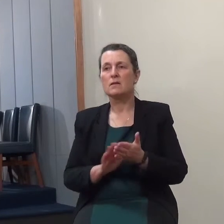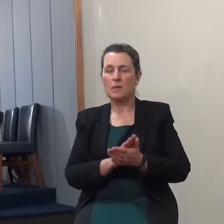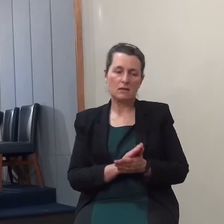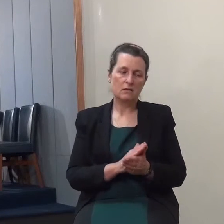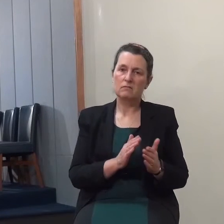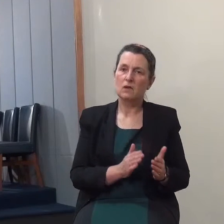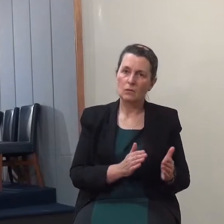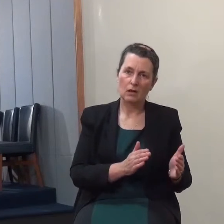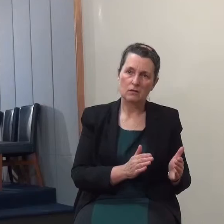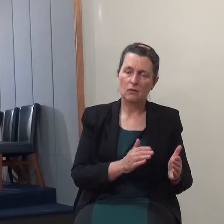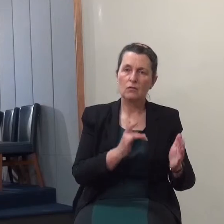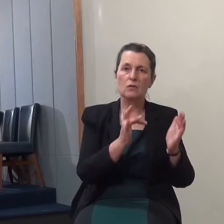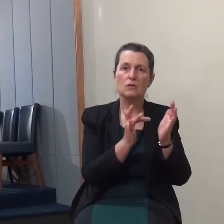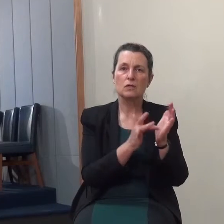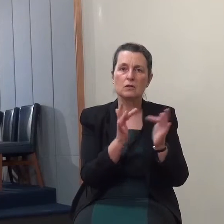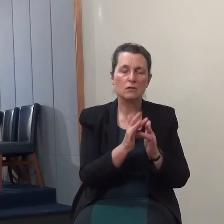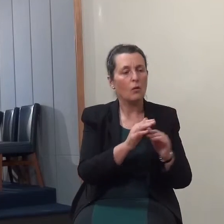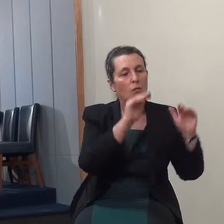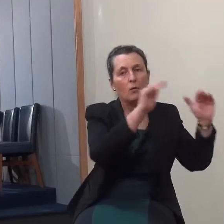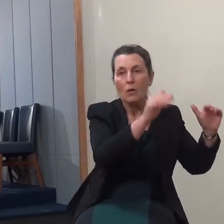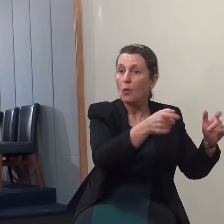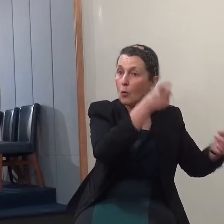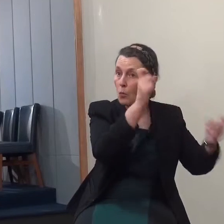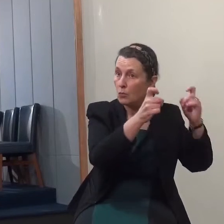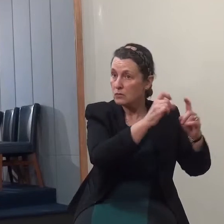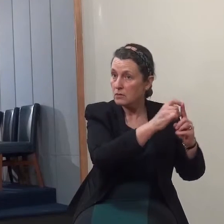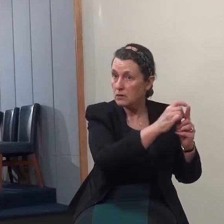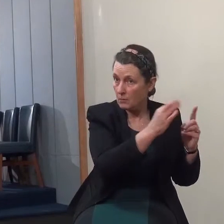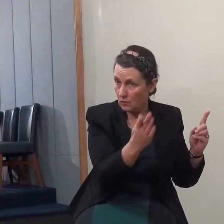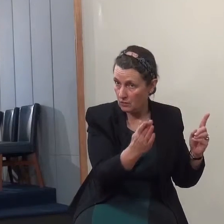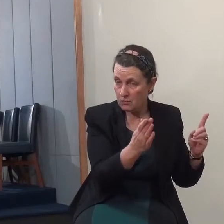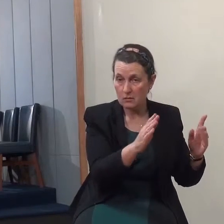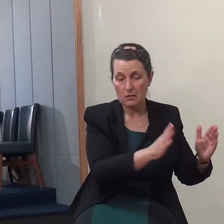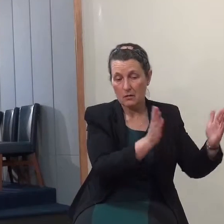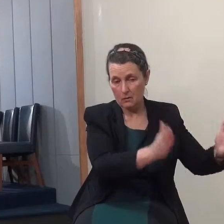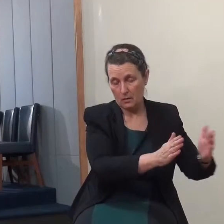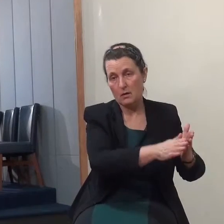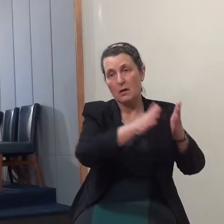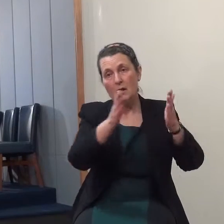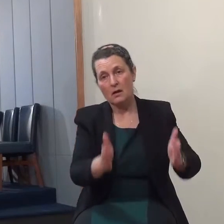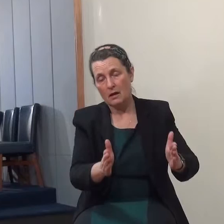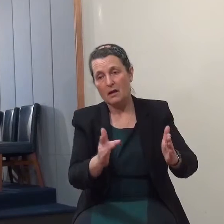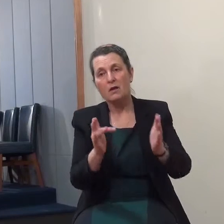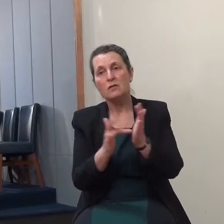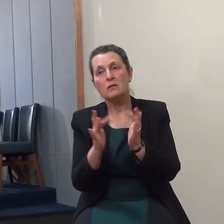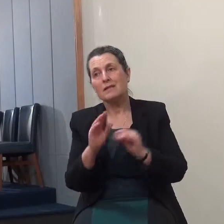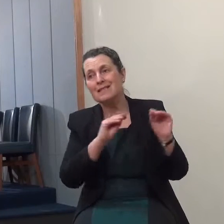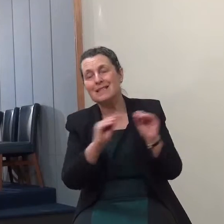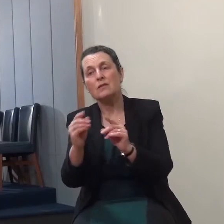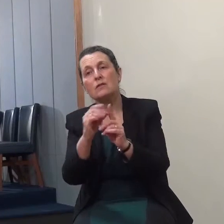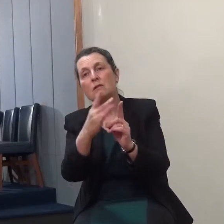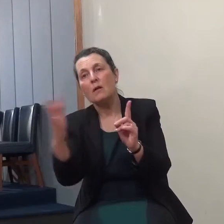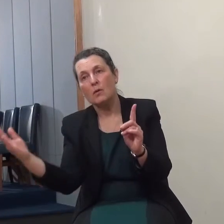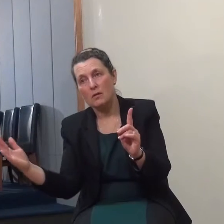of the Lord's instruction to shape his disciples. No doubt these things were repeated, but this is